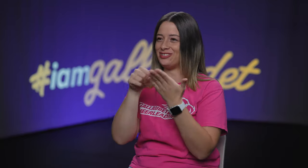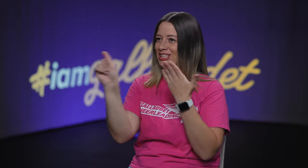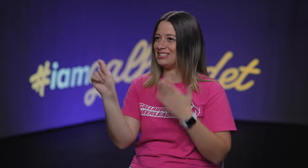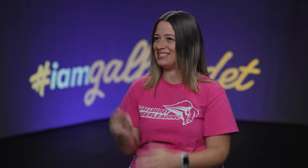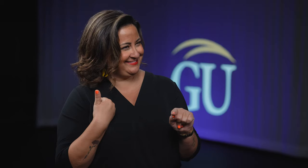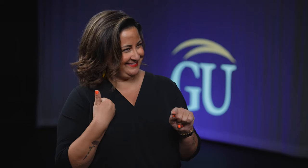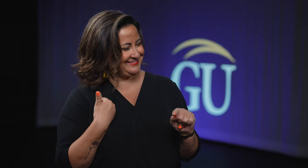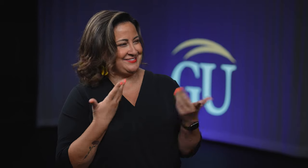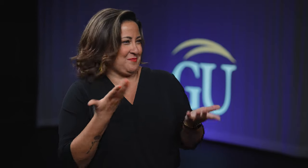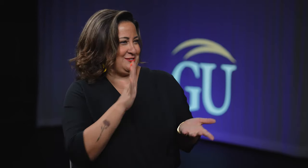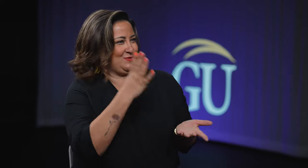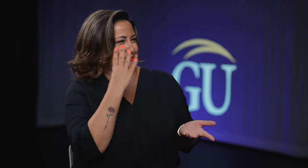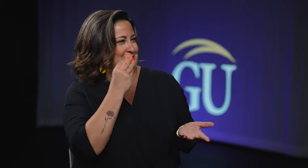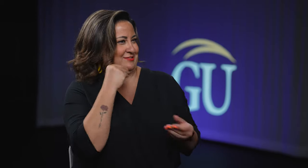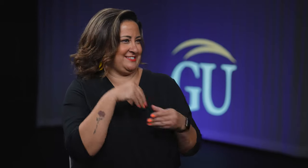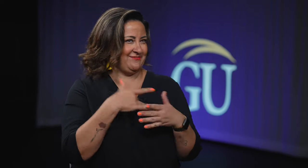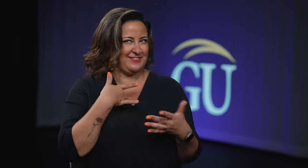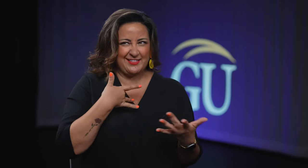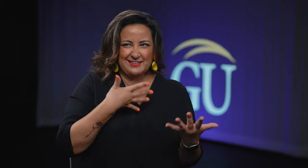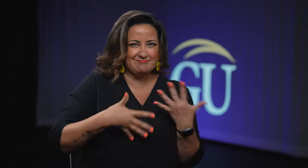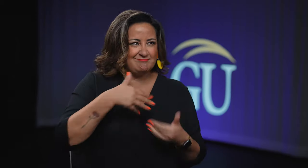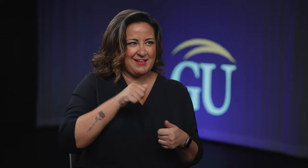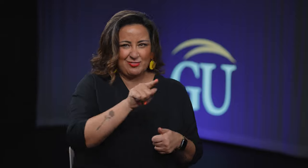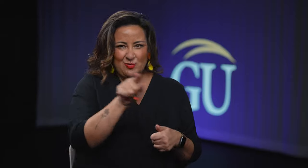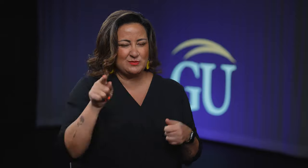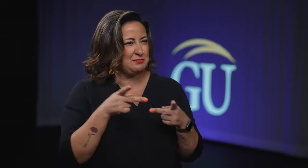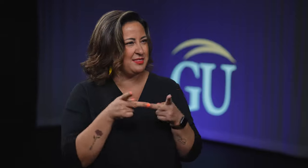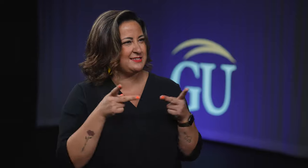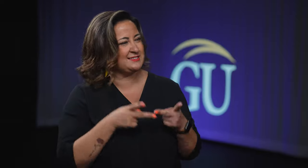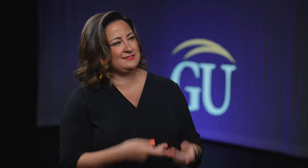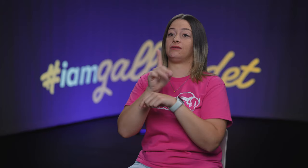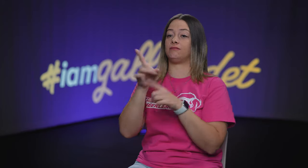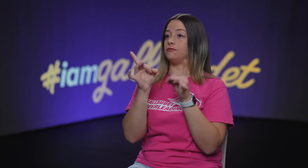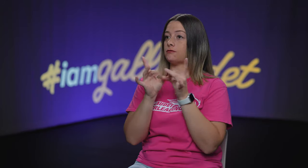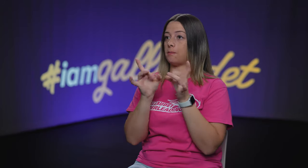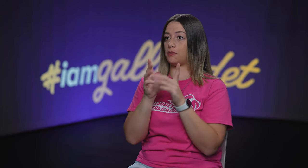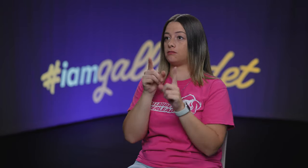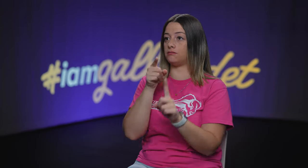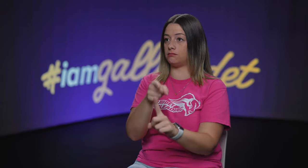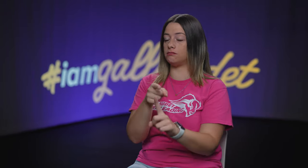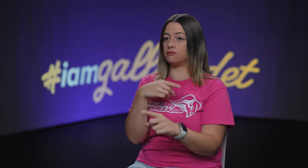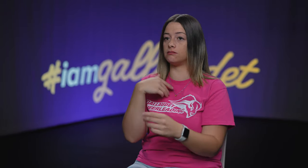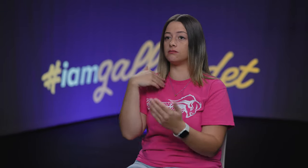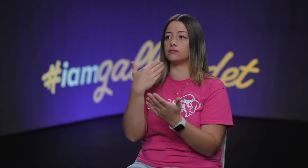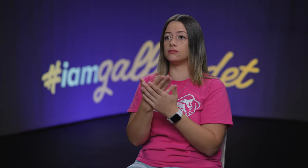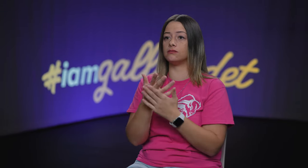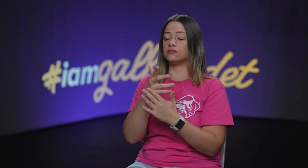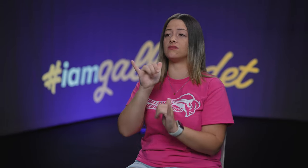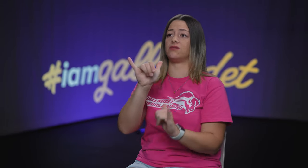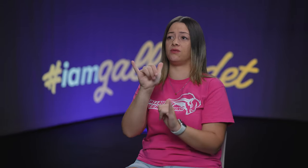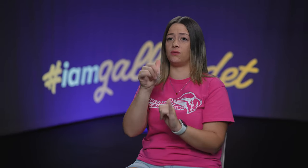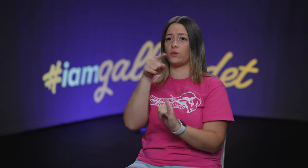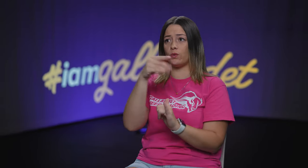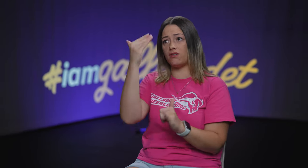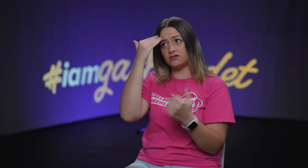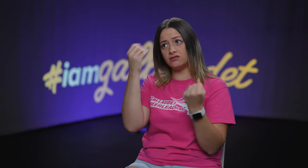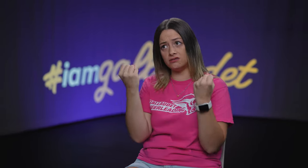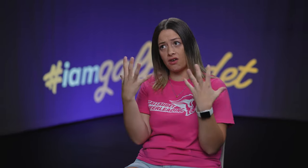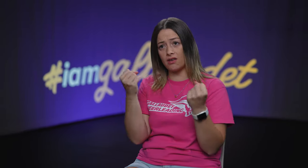off. What is your experience being in those places? In the Starbucks, when I got there, it was surprising to see a